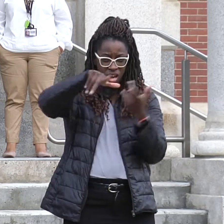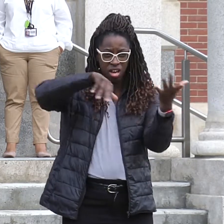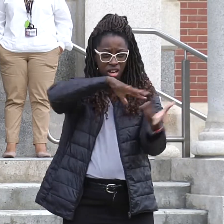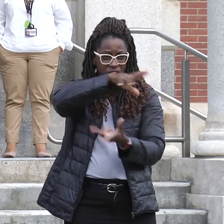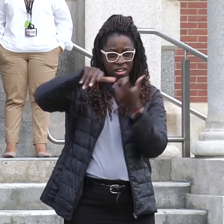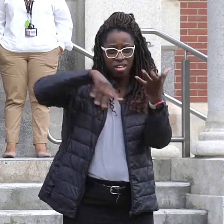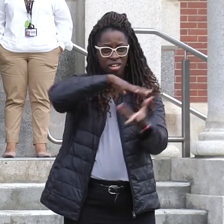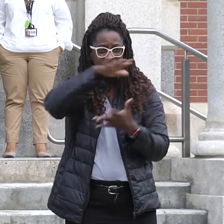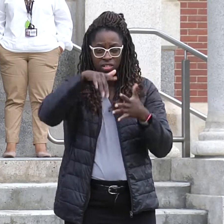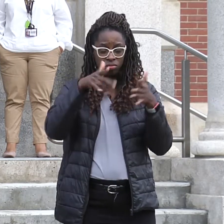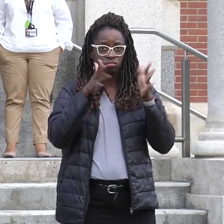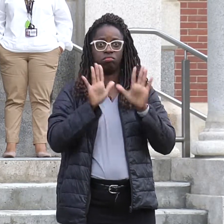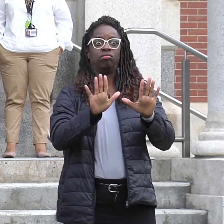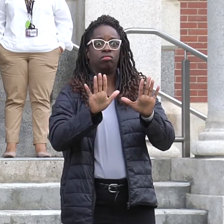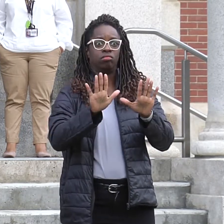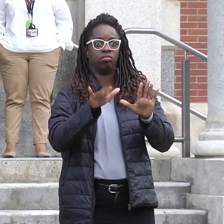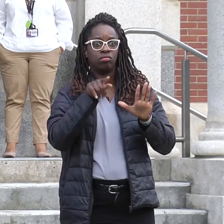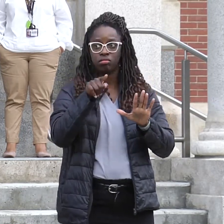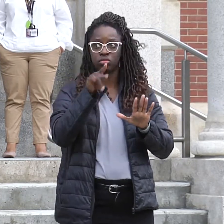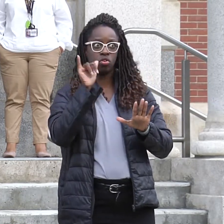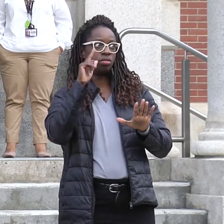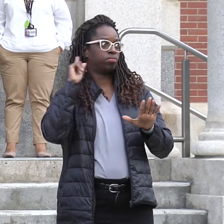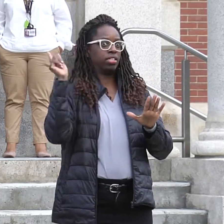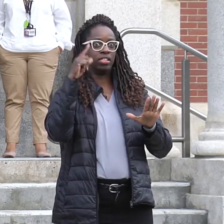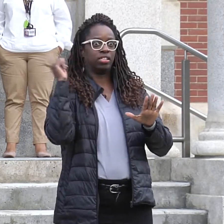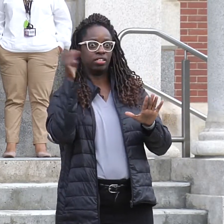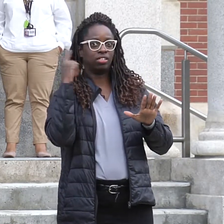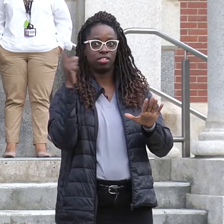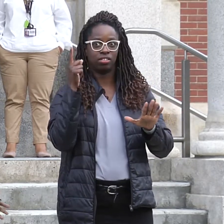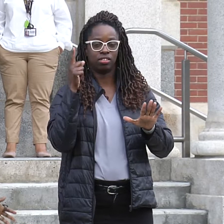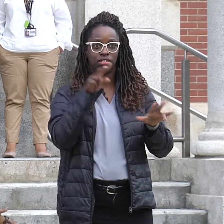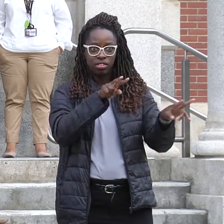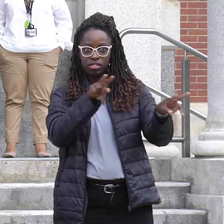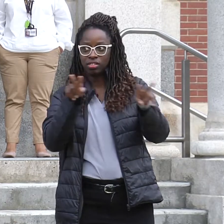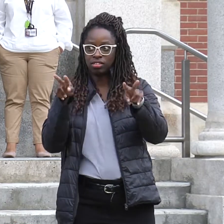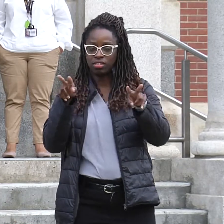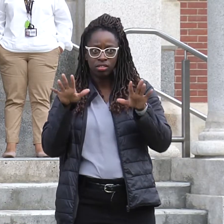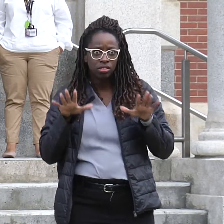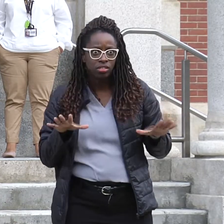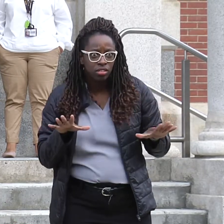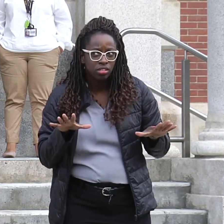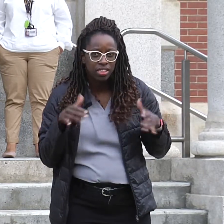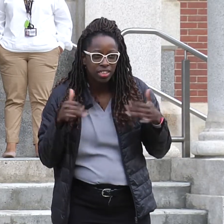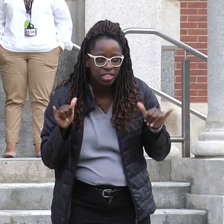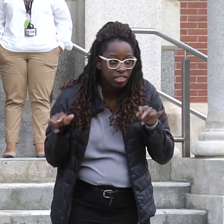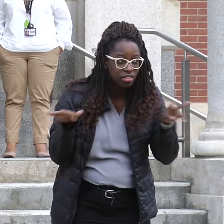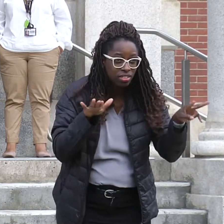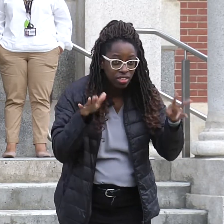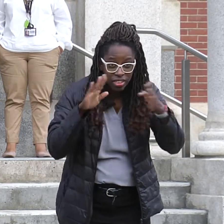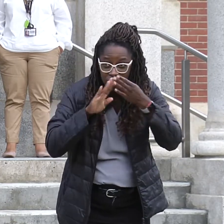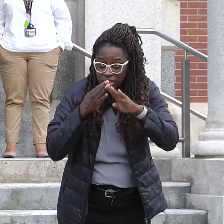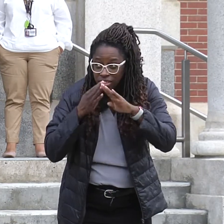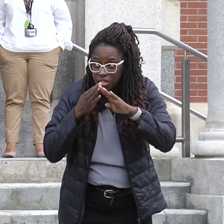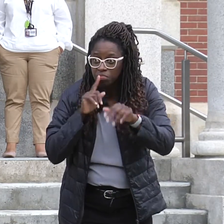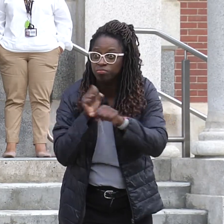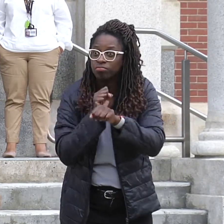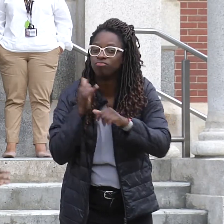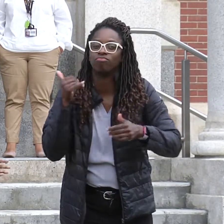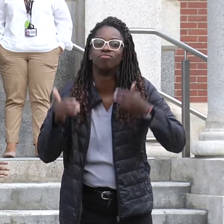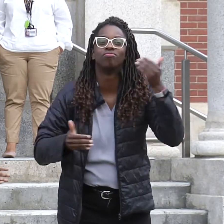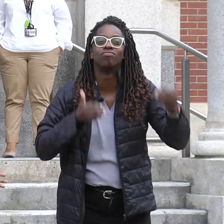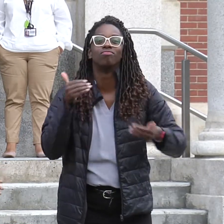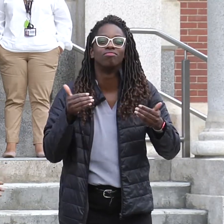move. It's its current, its rhythm. Yo, it's its groove, and it picks up high octane momentum as